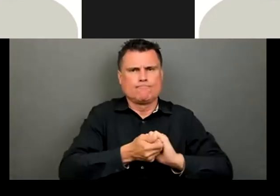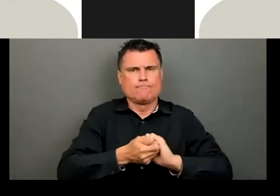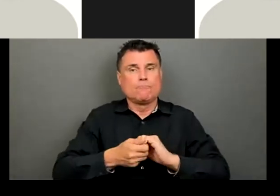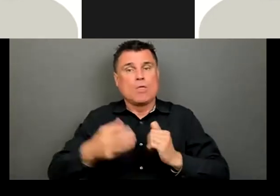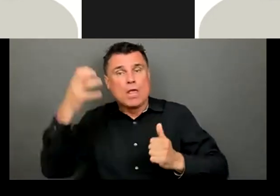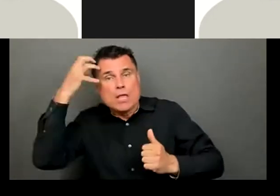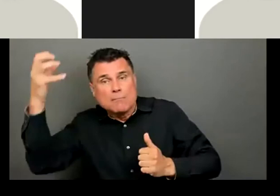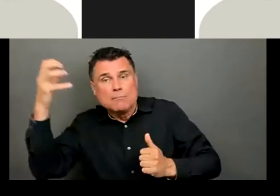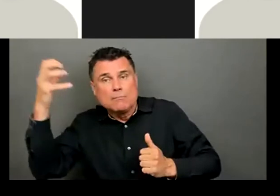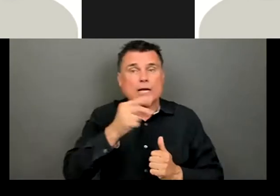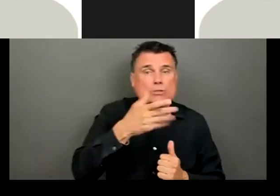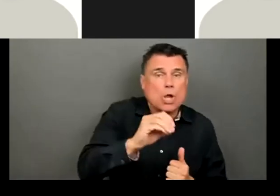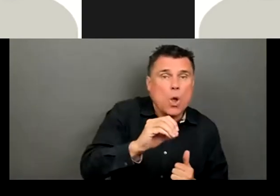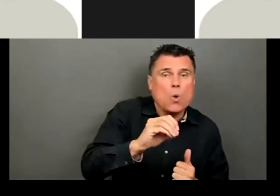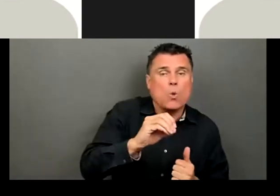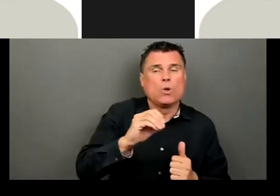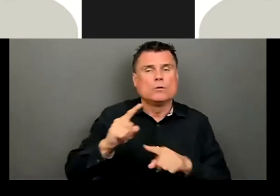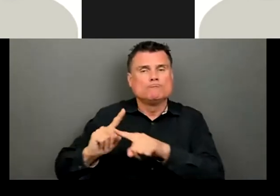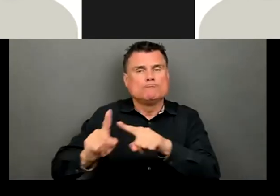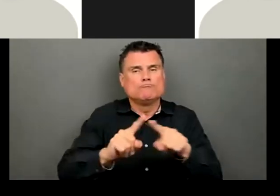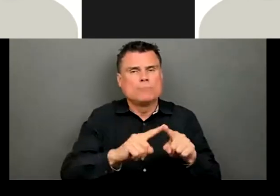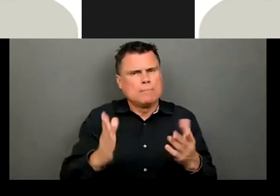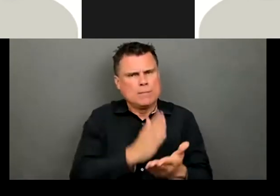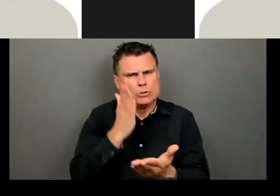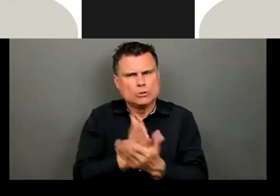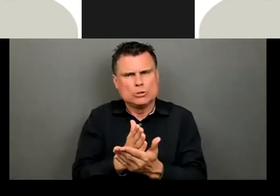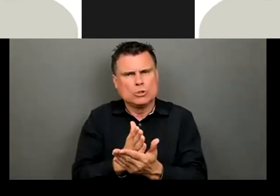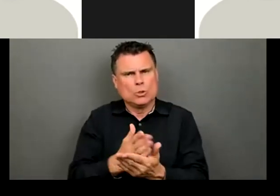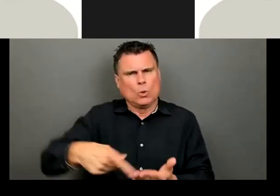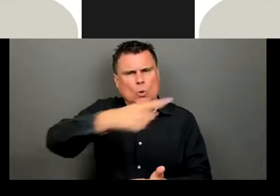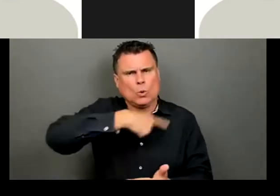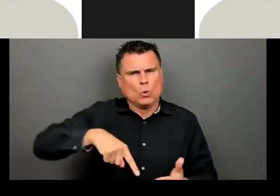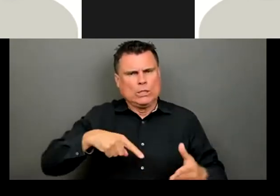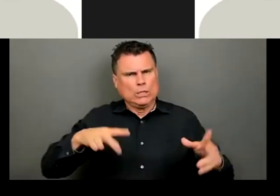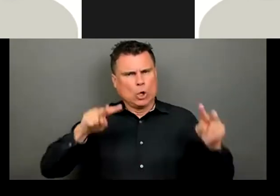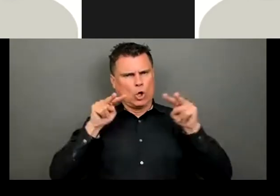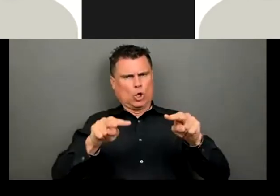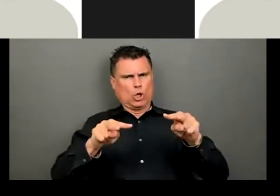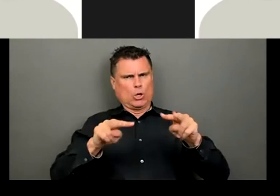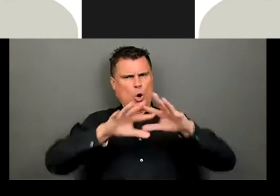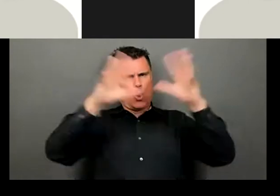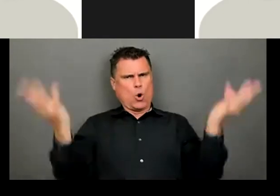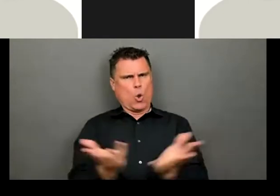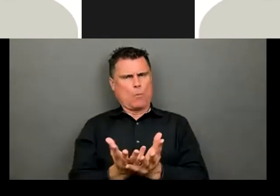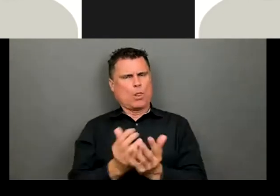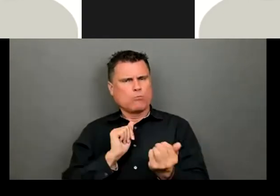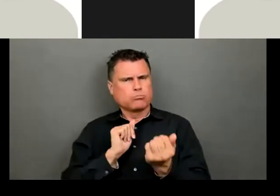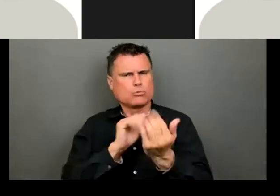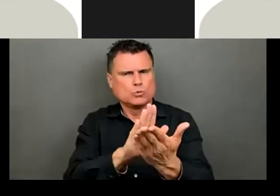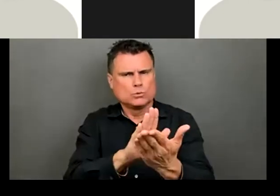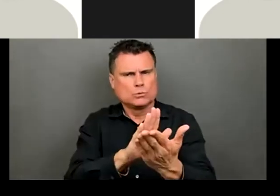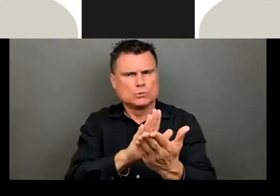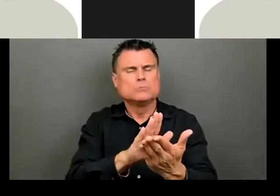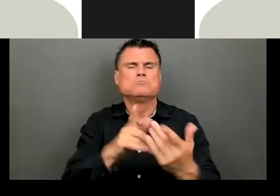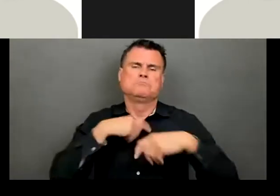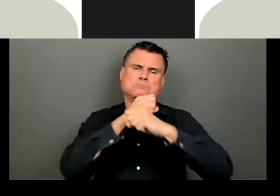and ensuring that we have industry-wide approaches. So one tangible way in which we've tried to improve this is by setting something up